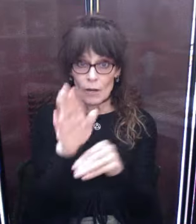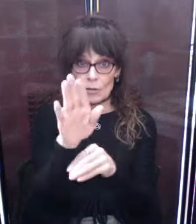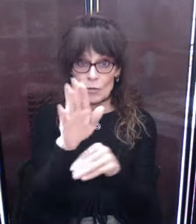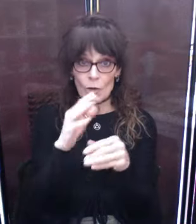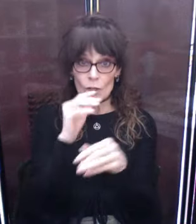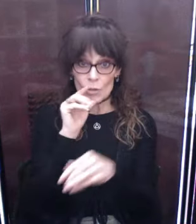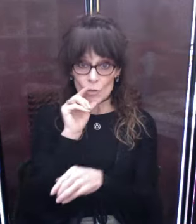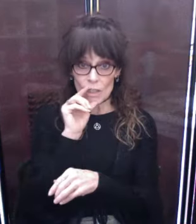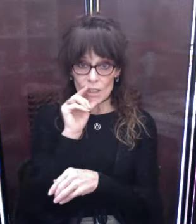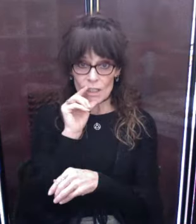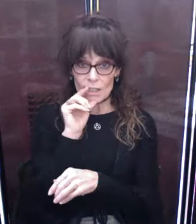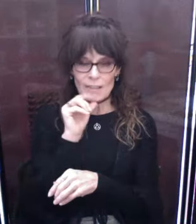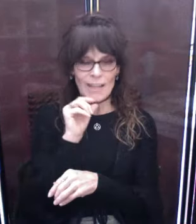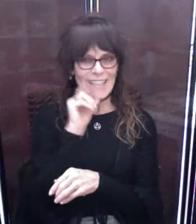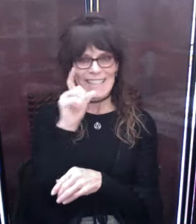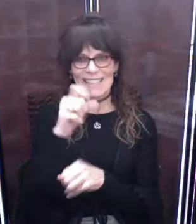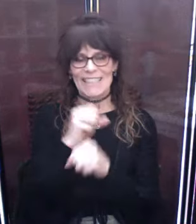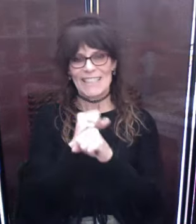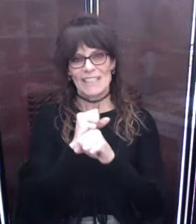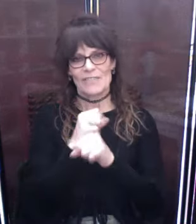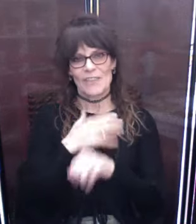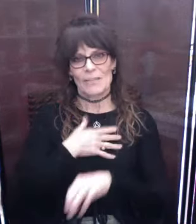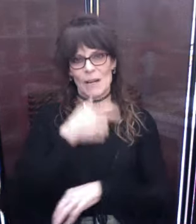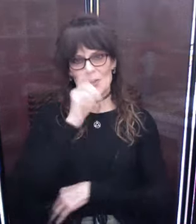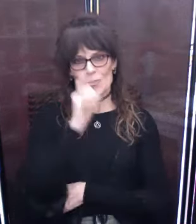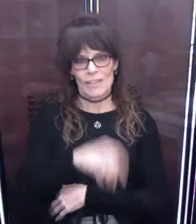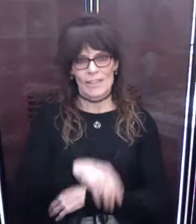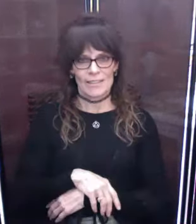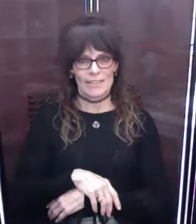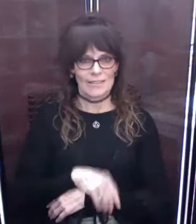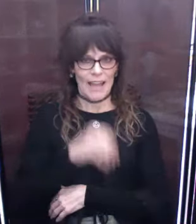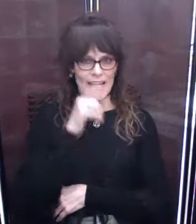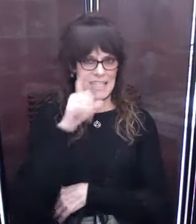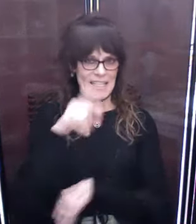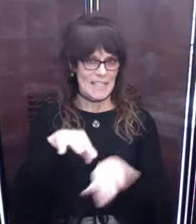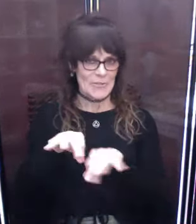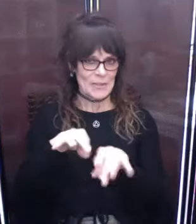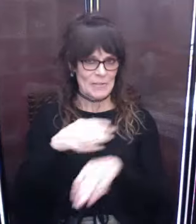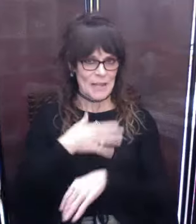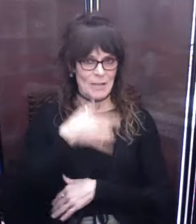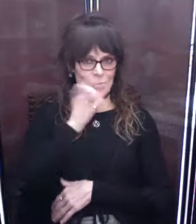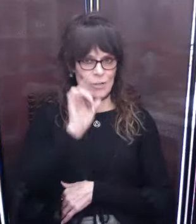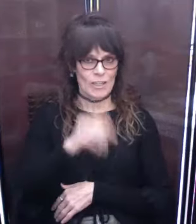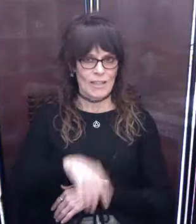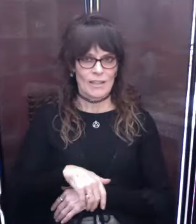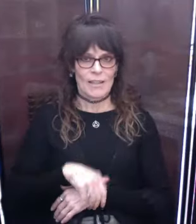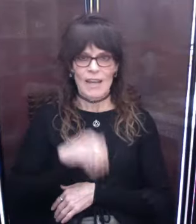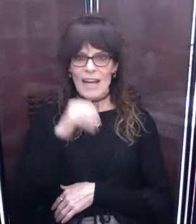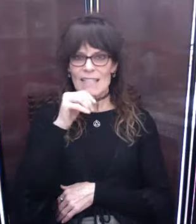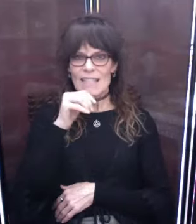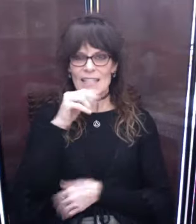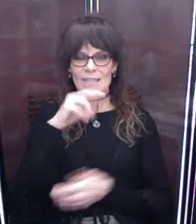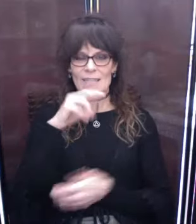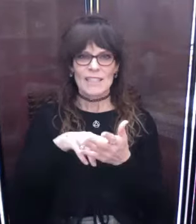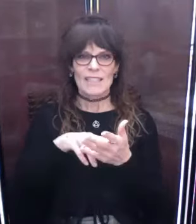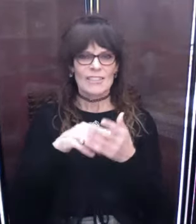I didn't have to defend mine. I didn't have to explain mine. I didn't have to minimize or justify. For the